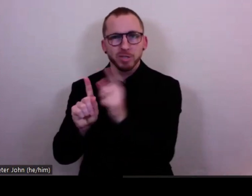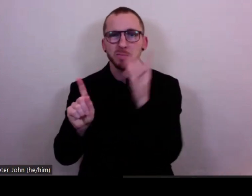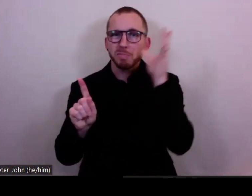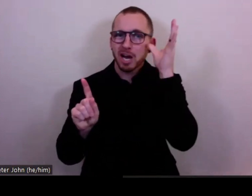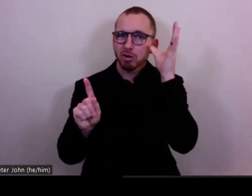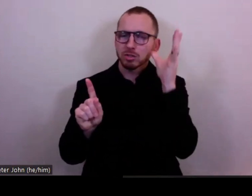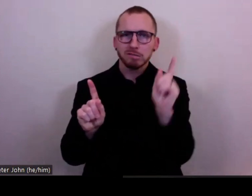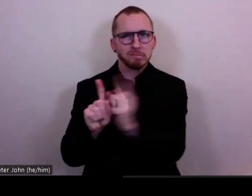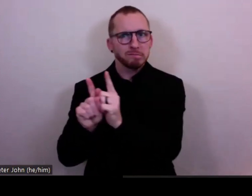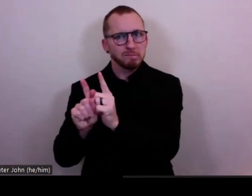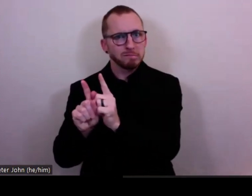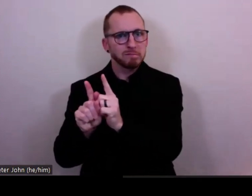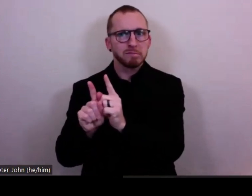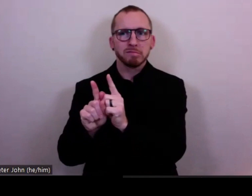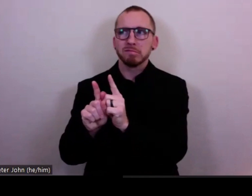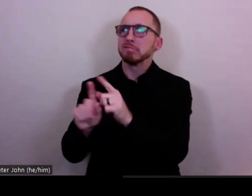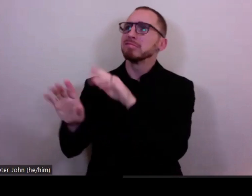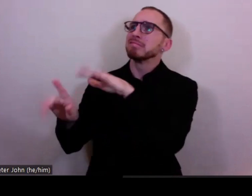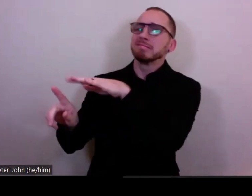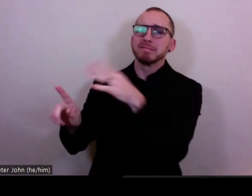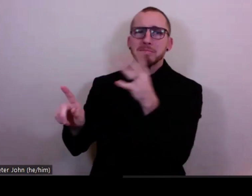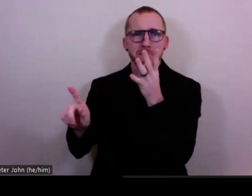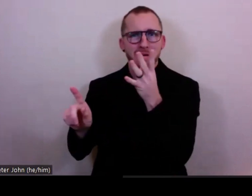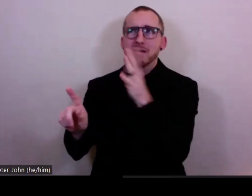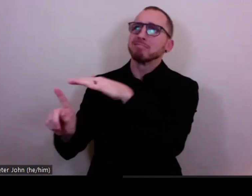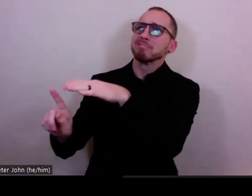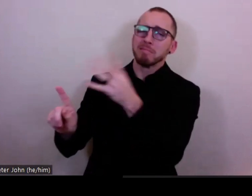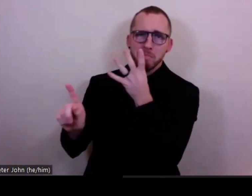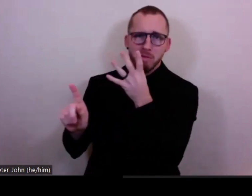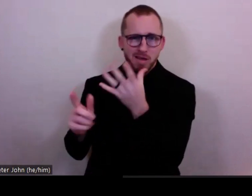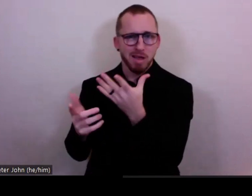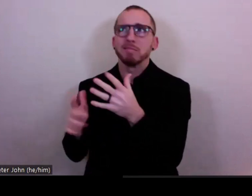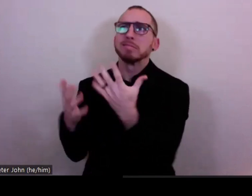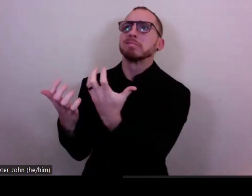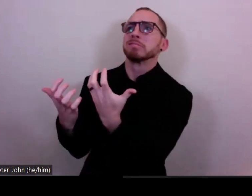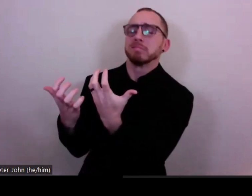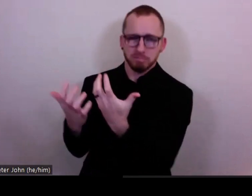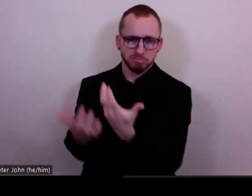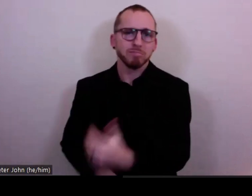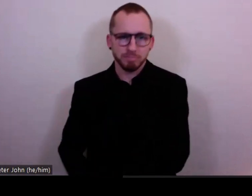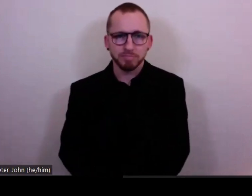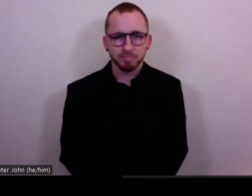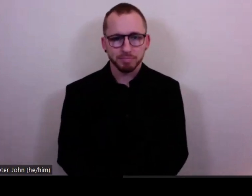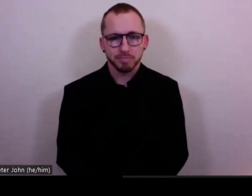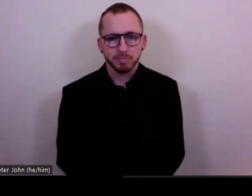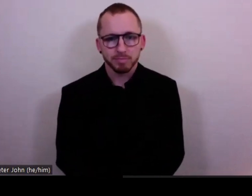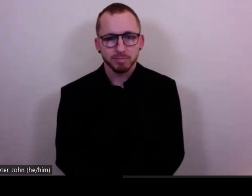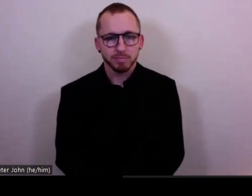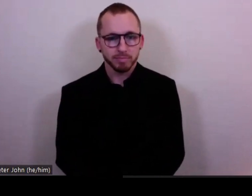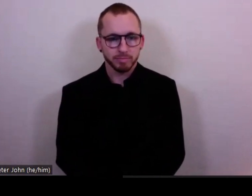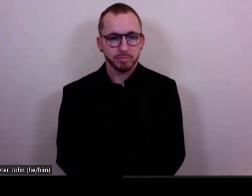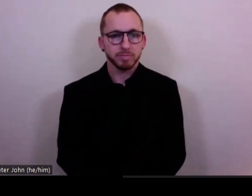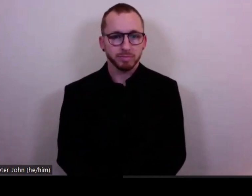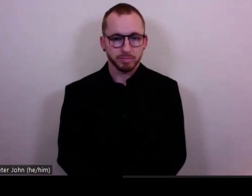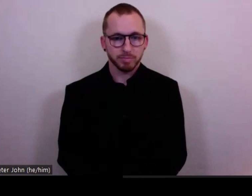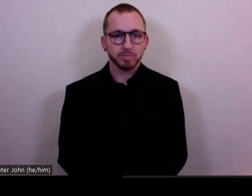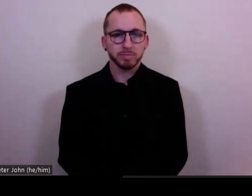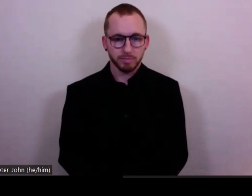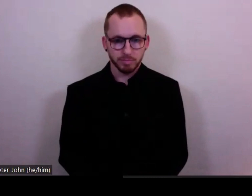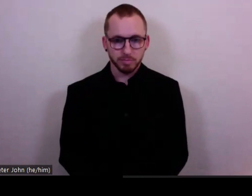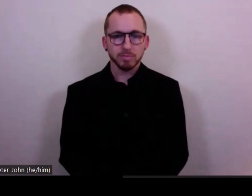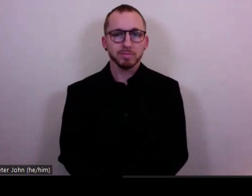doctor's office, mom is trying to comfort this little baby, baby may appear stiff and pushing